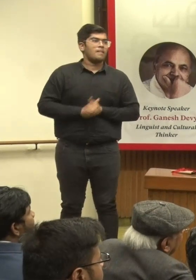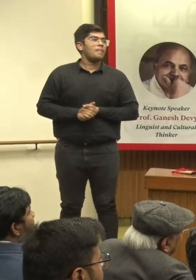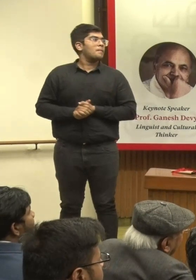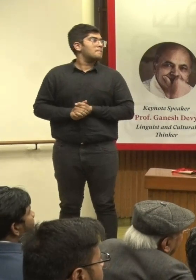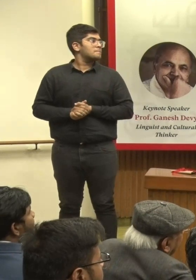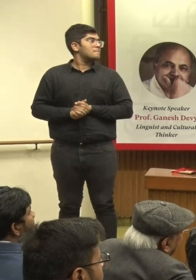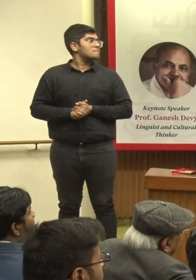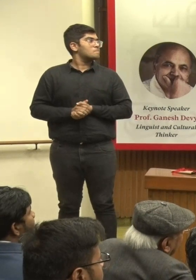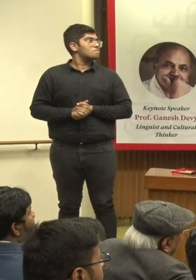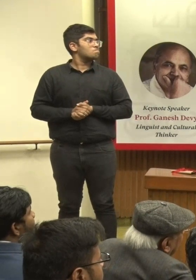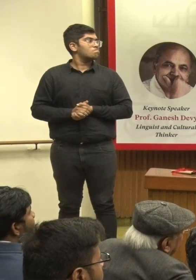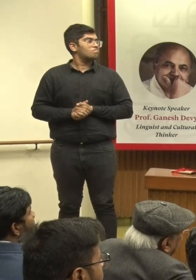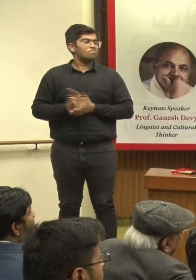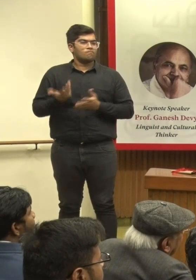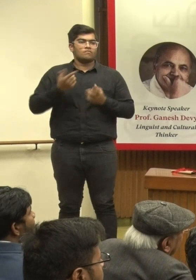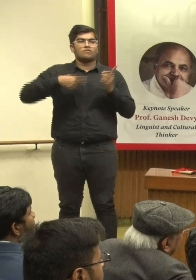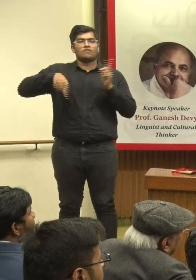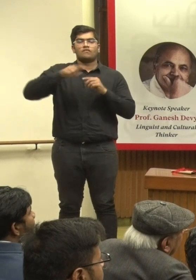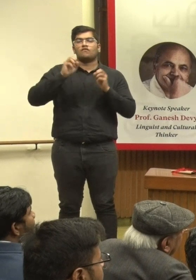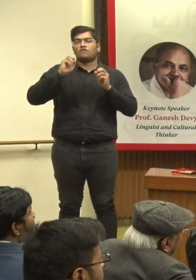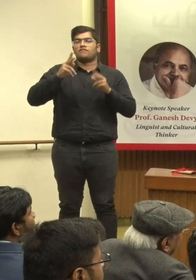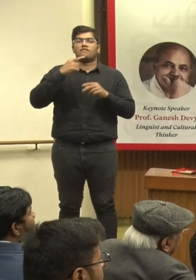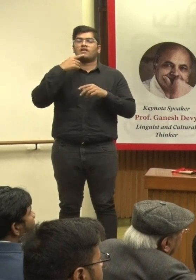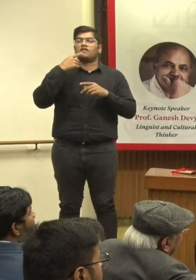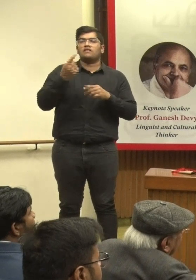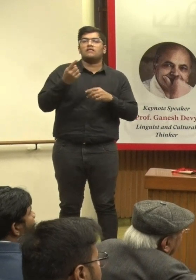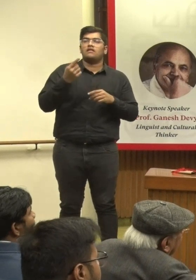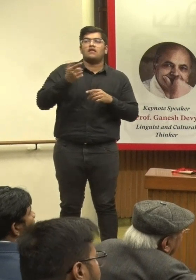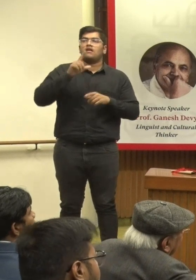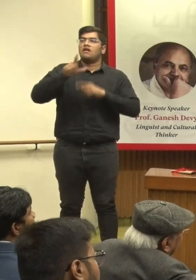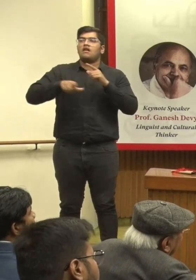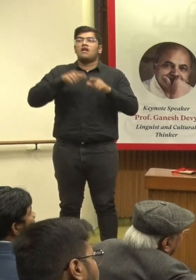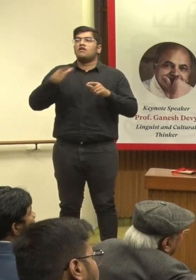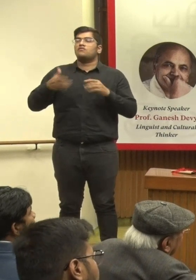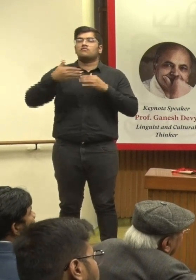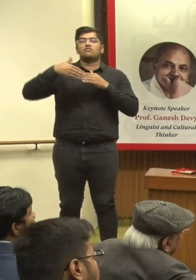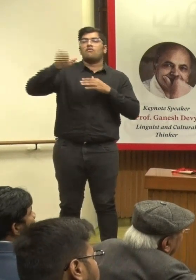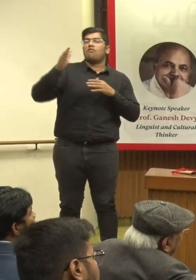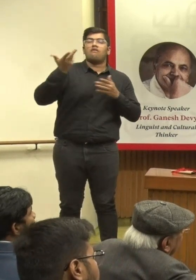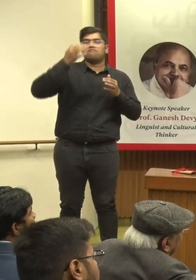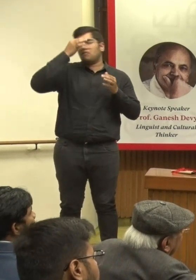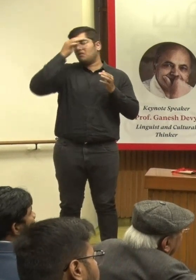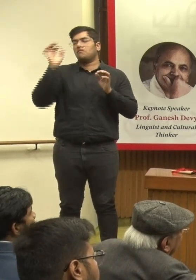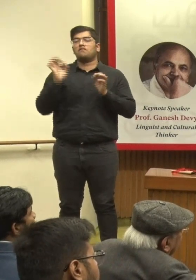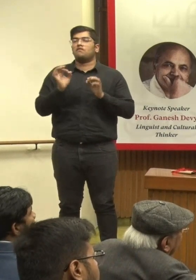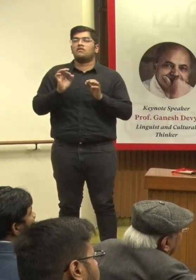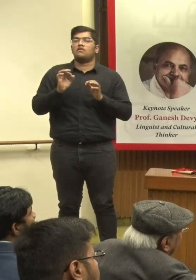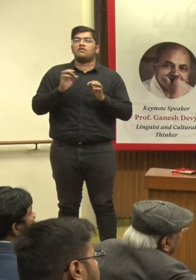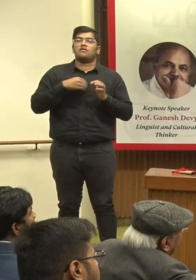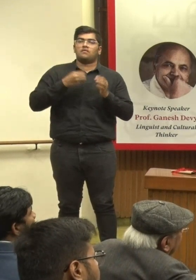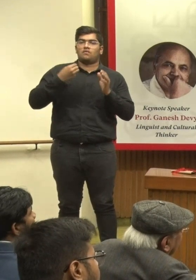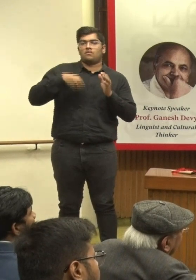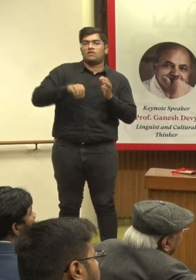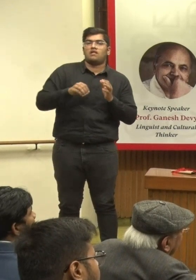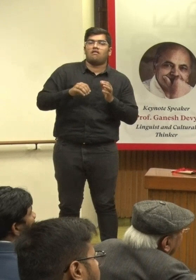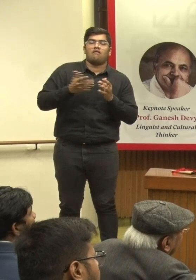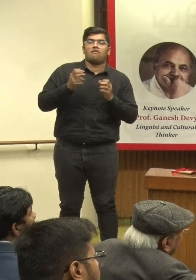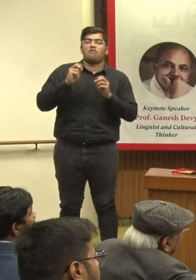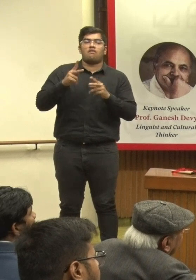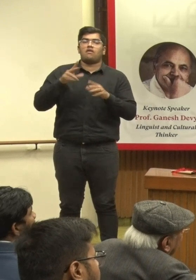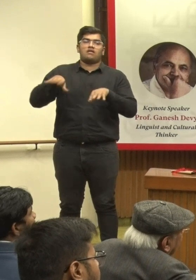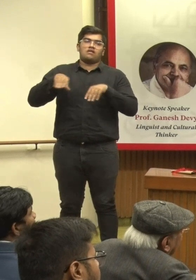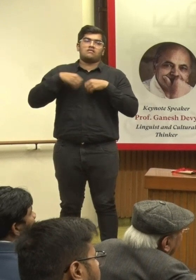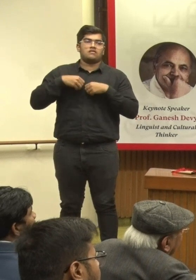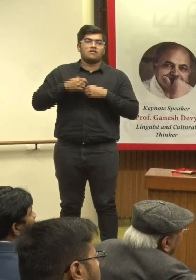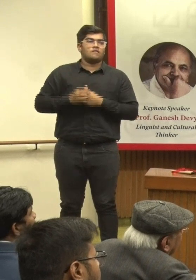Okay, you say languages go, it doesn't matter, I will concede for